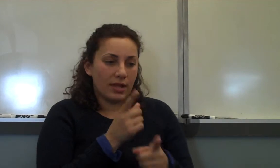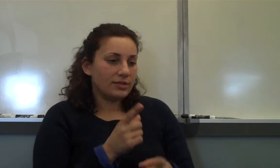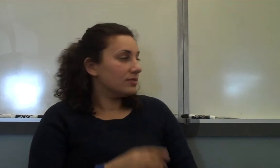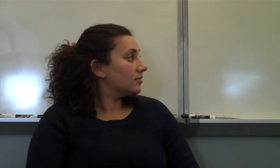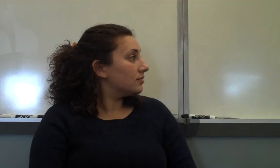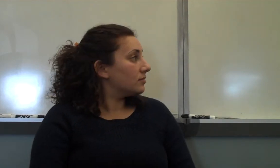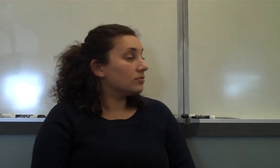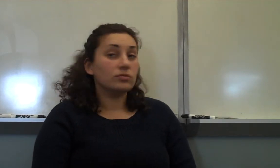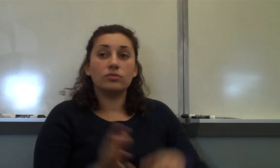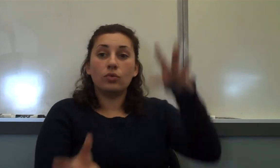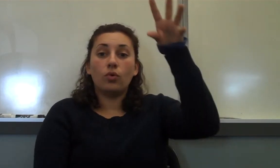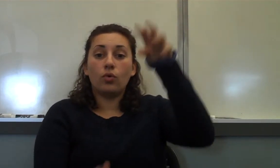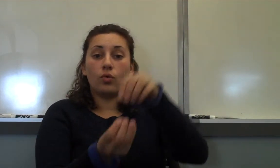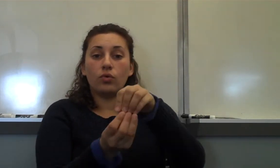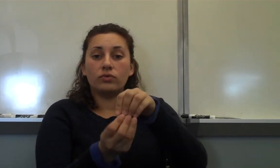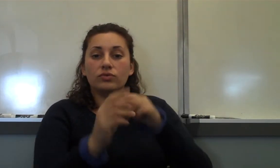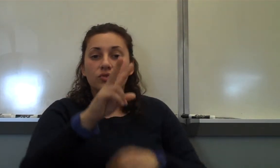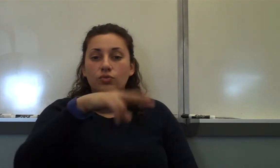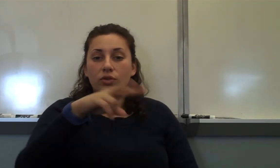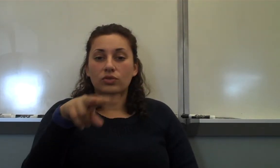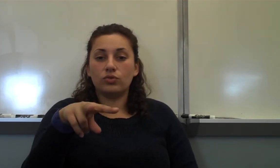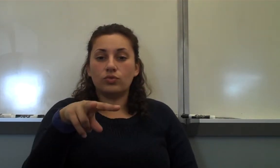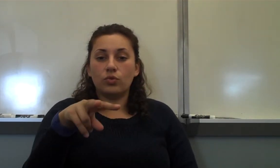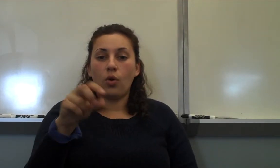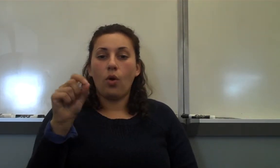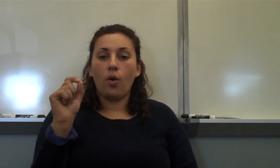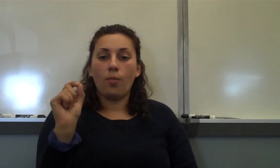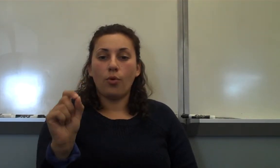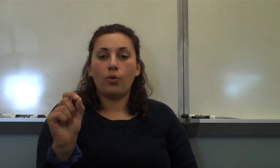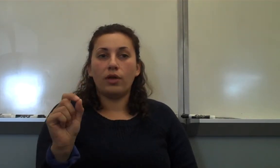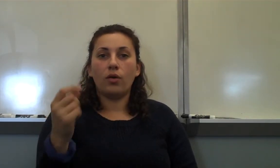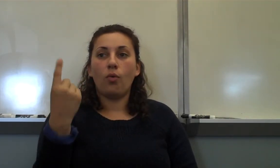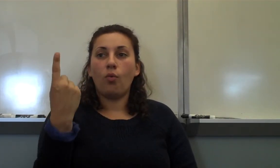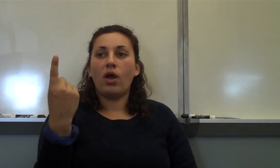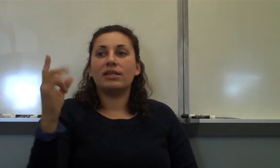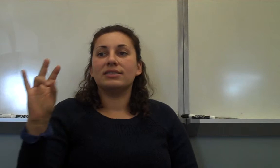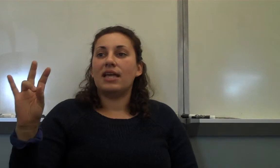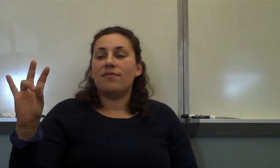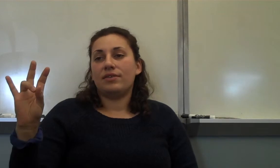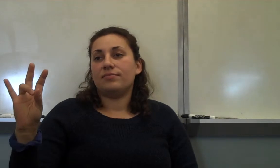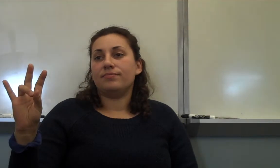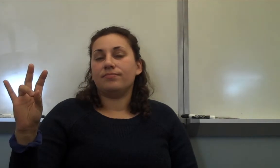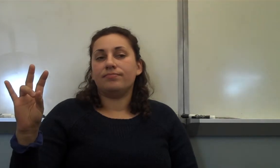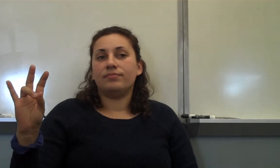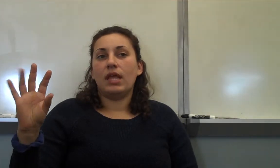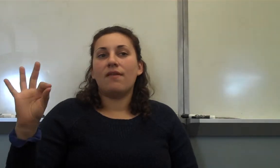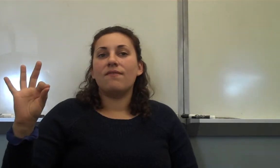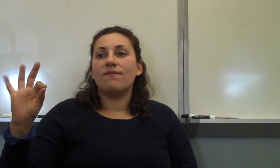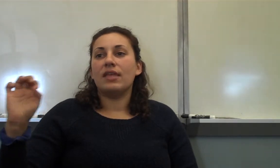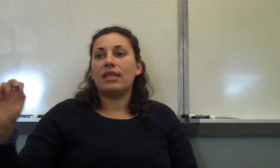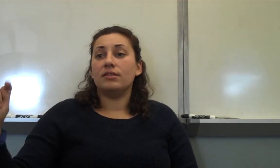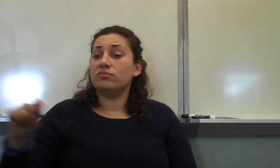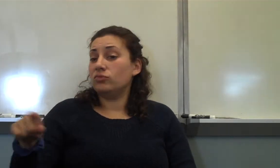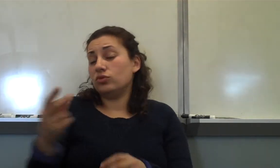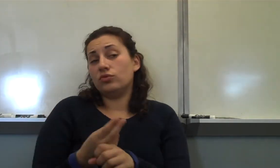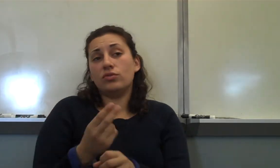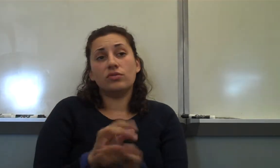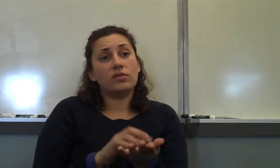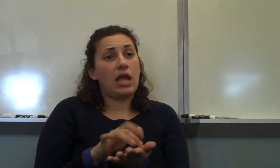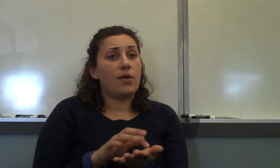The total is 22.17 feet, and you can do that on your calculator too. That's a very quick thing to do